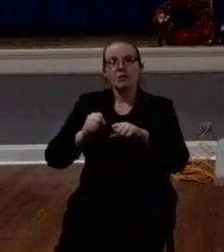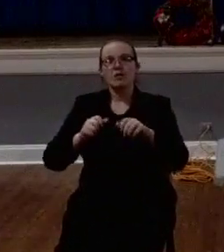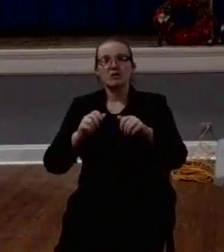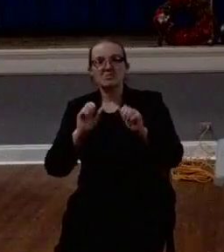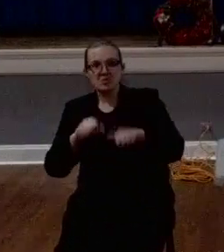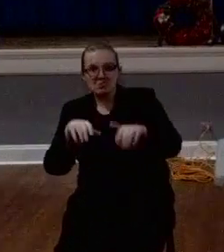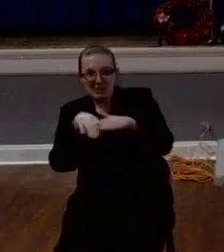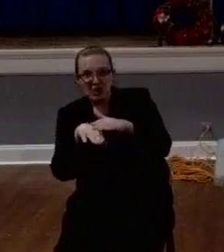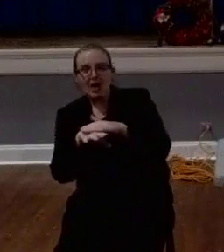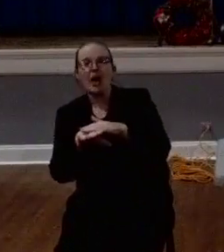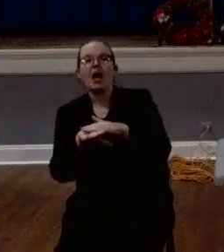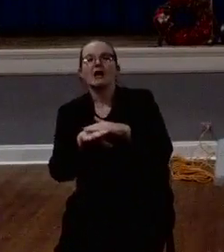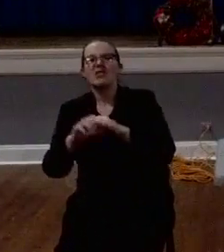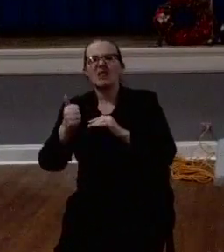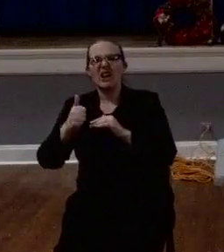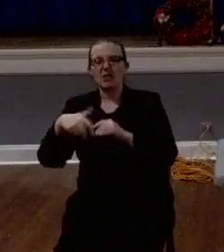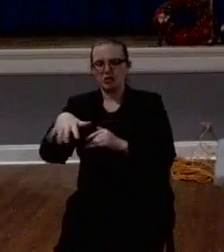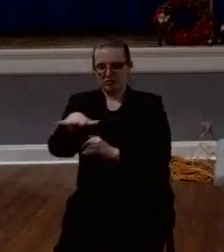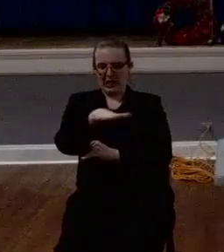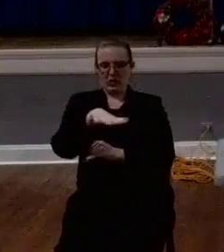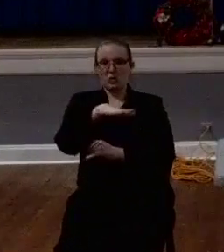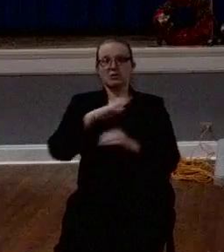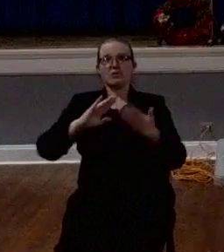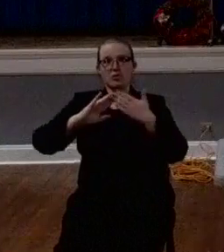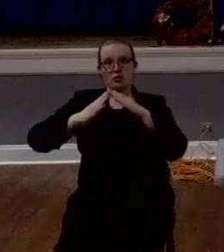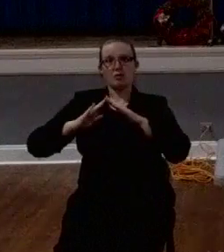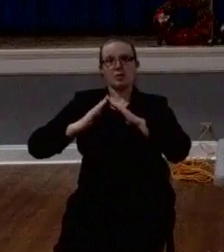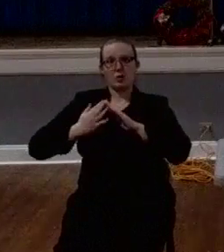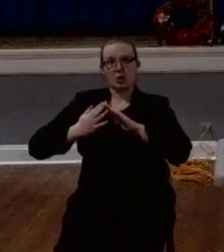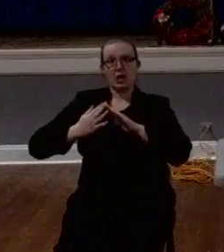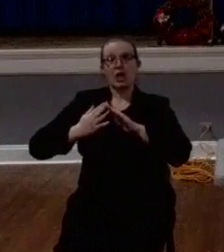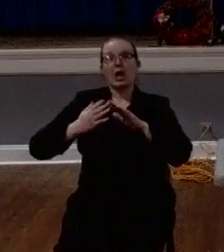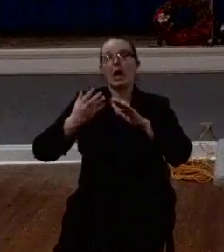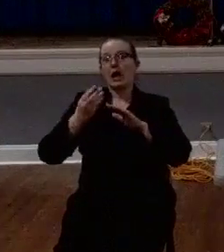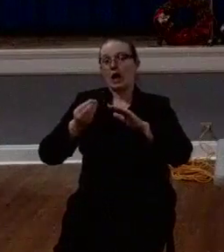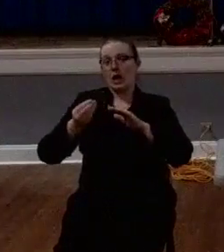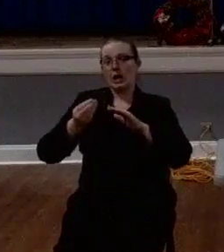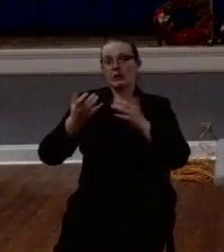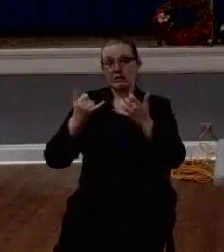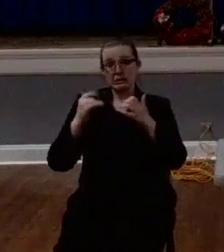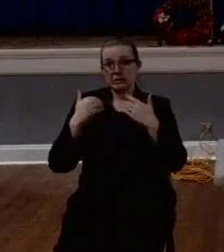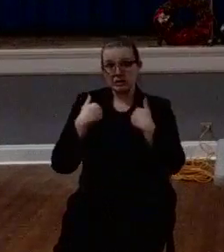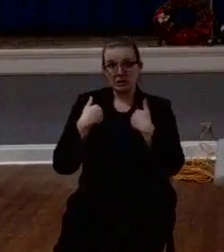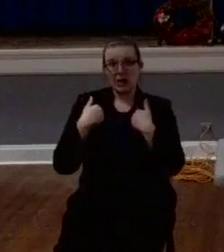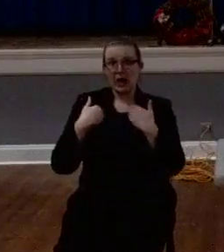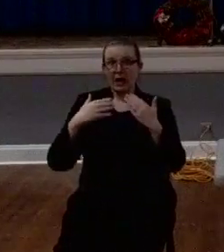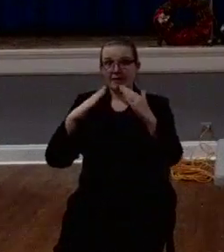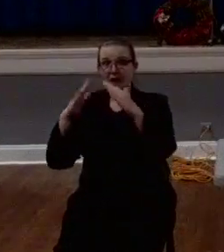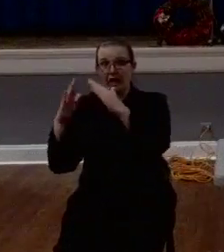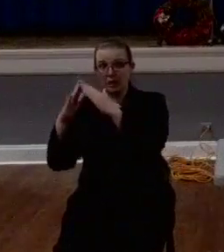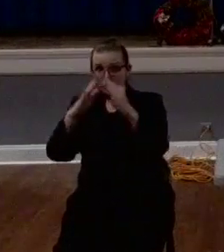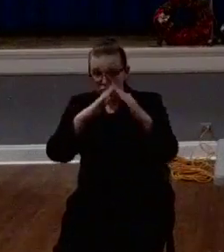other parts of the community. And still have it in a neighborhood, so